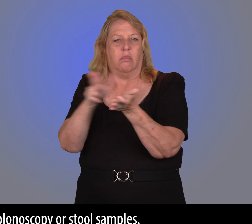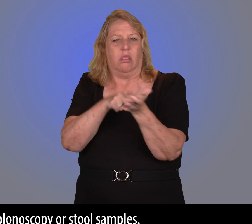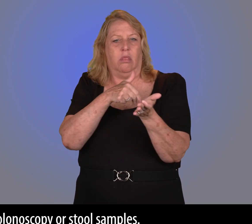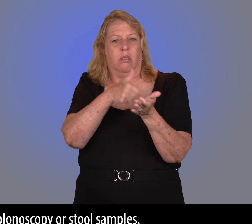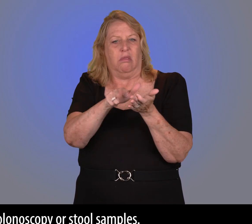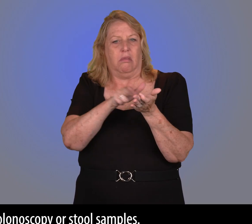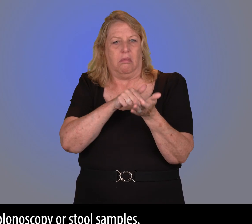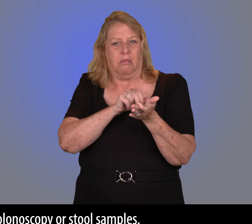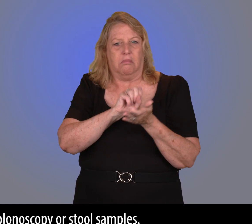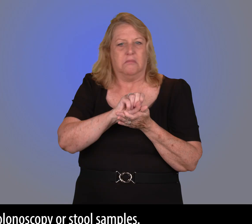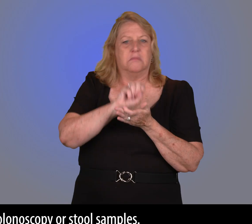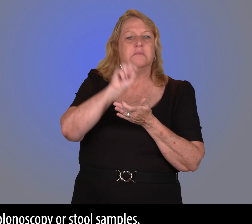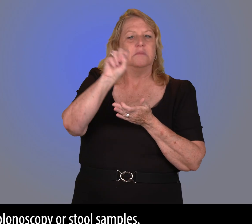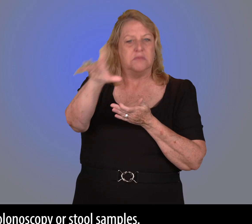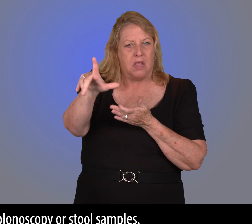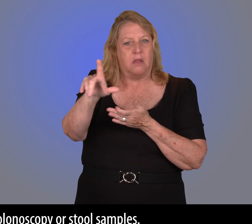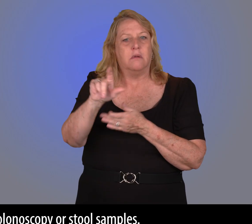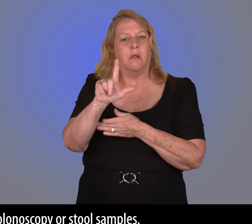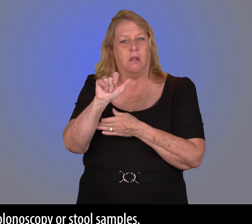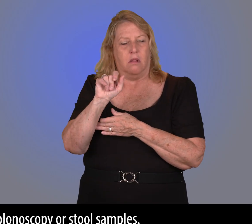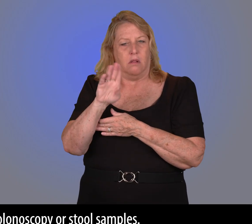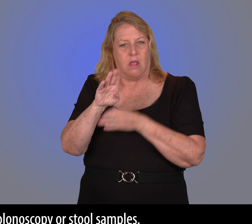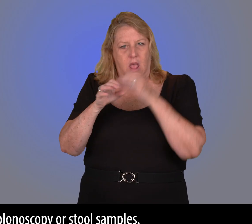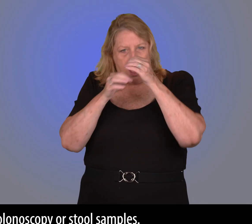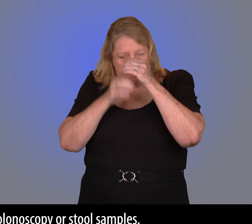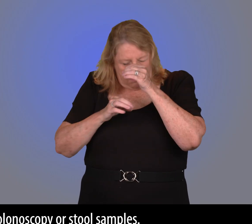like colonoscopy or stool sample testing.